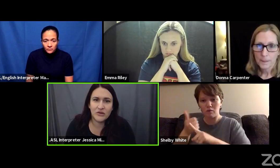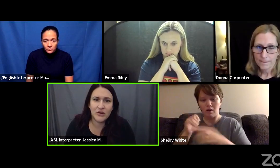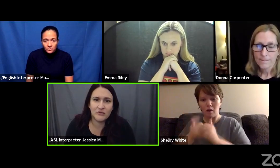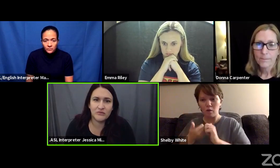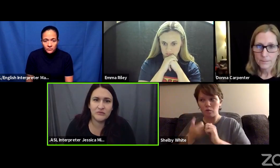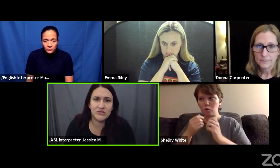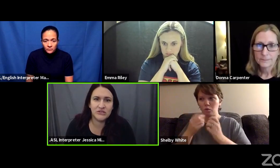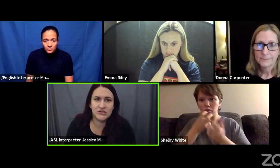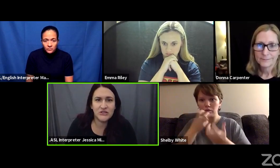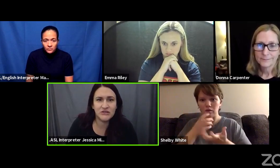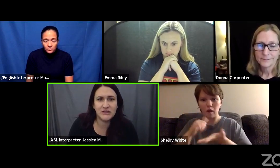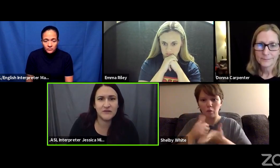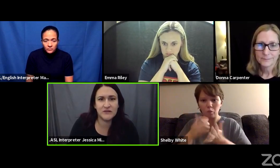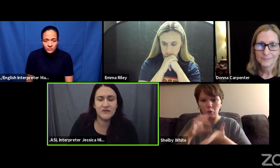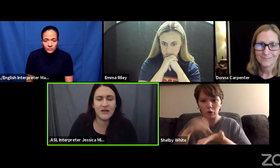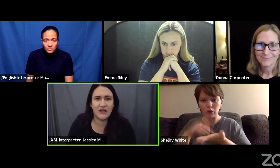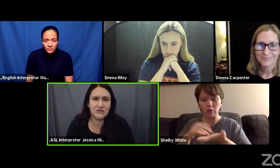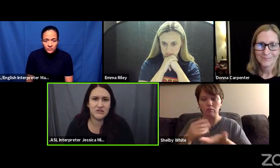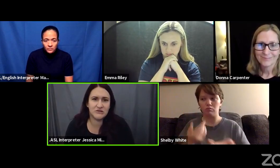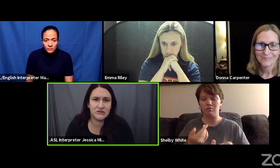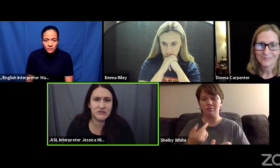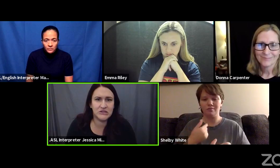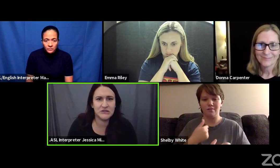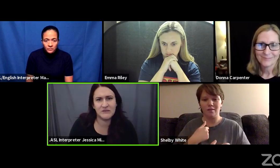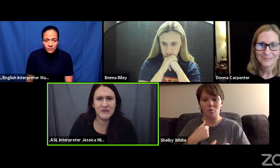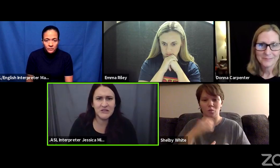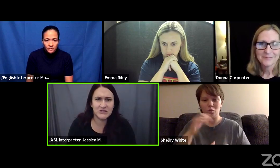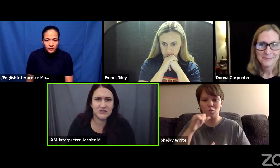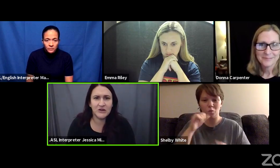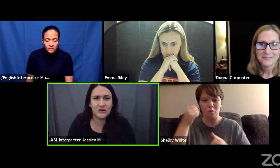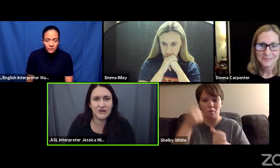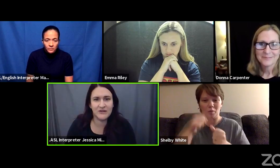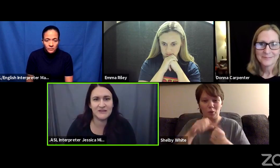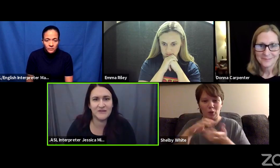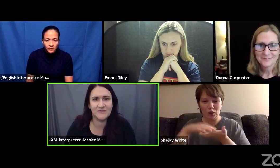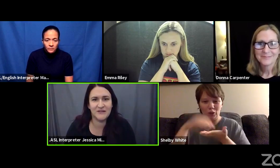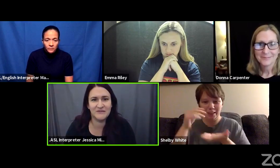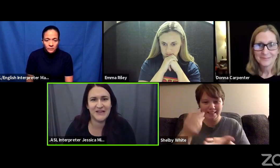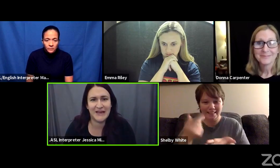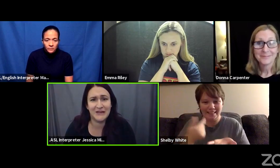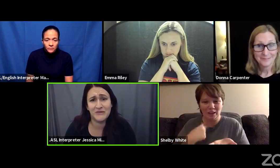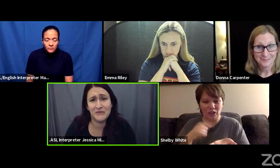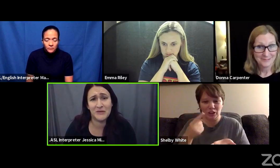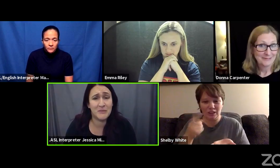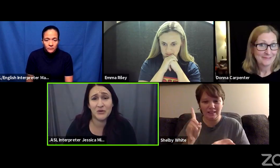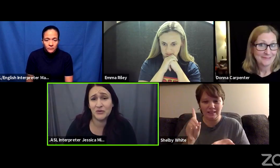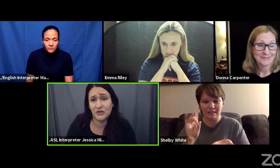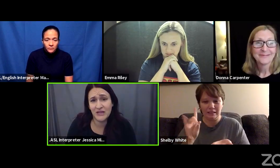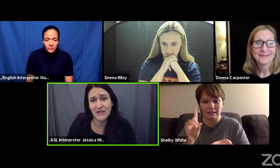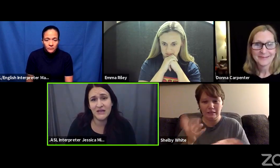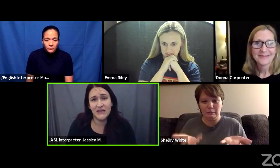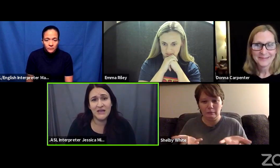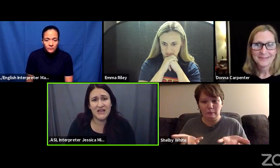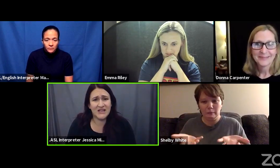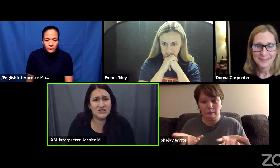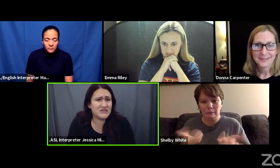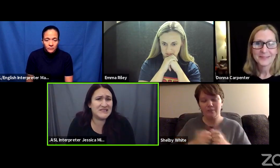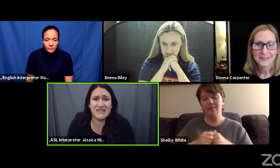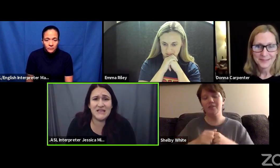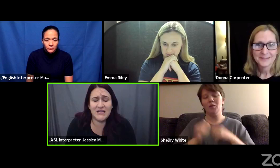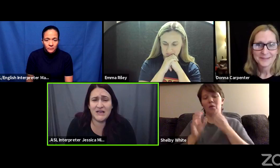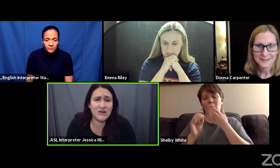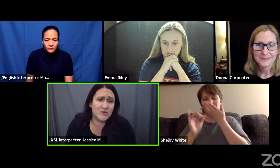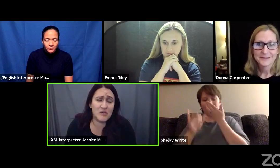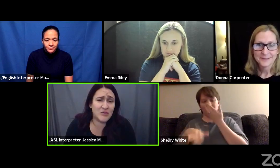how, did you teach yourself to do that? How did you teach yourself speech and learn and all that stuff? And it was like, I don't even remember learning it. I